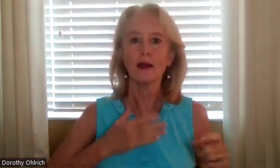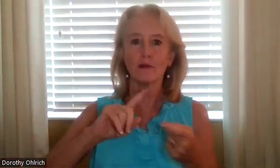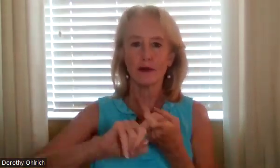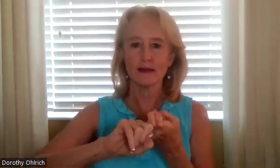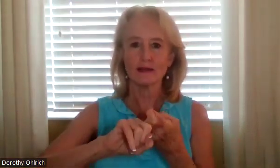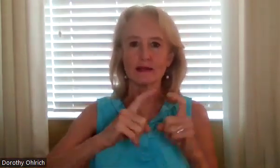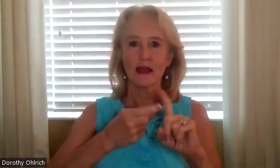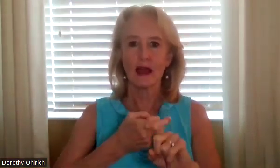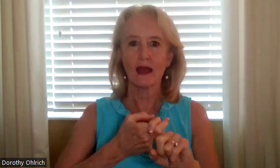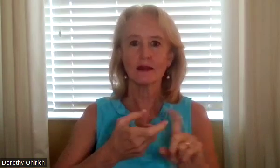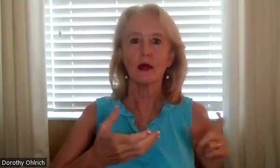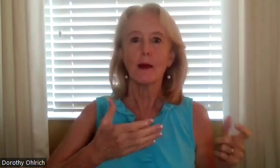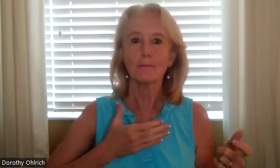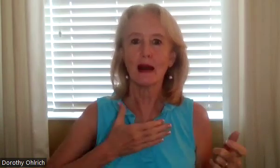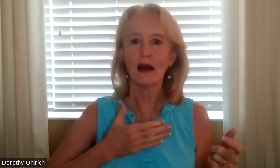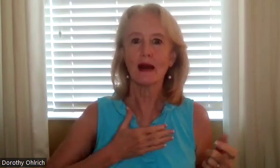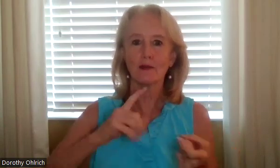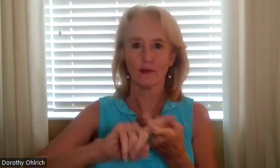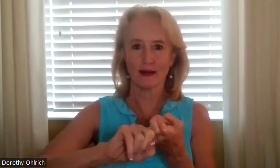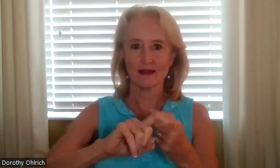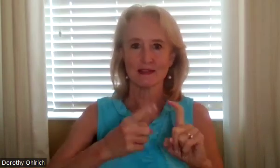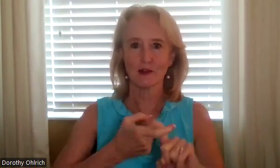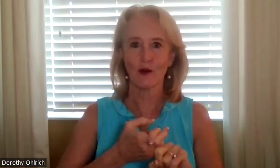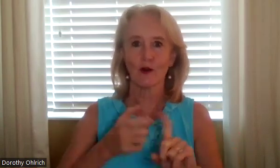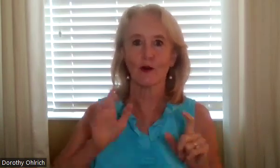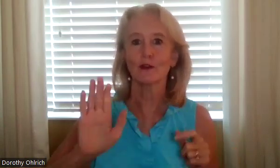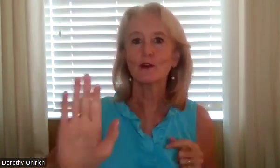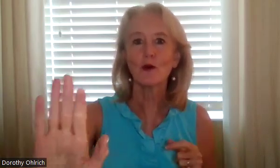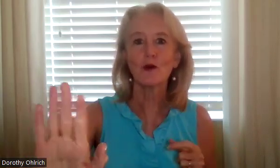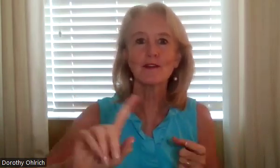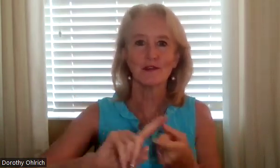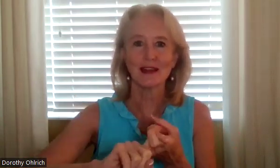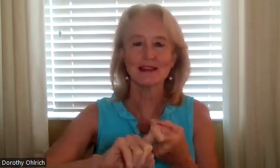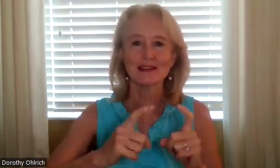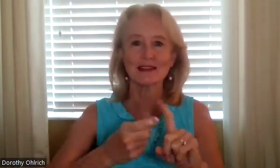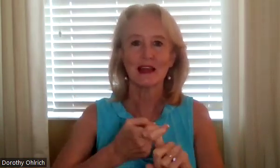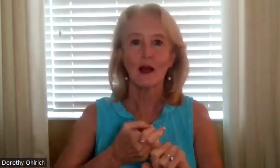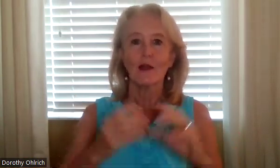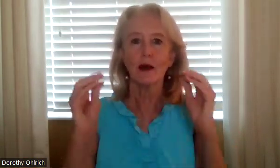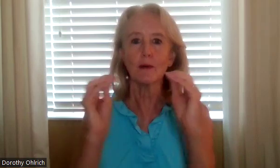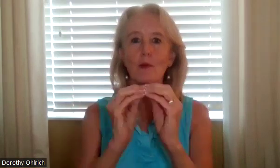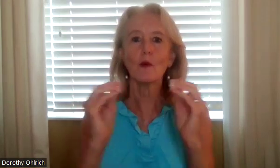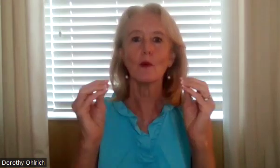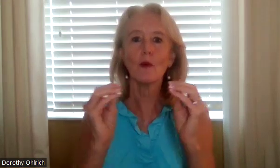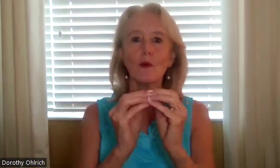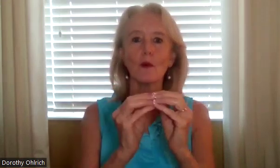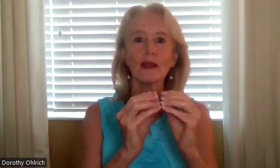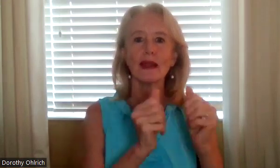my friends, and my friends are your friends. The more we